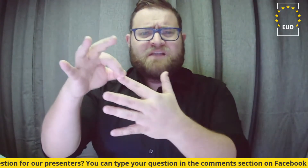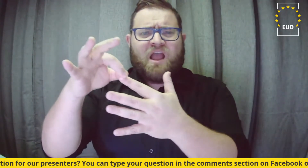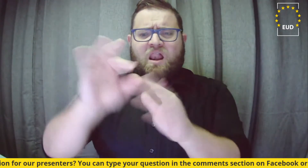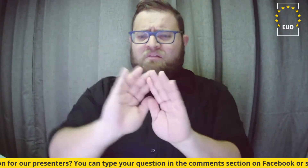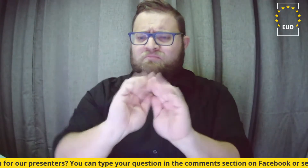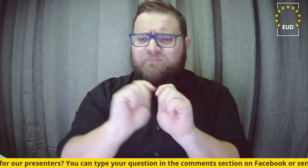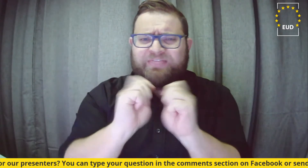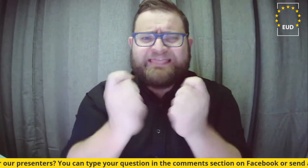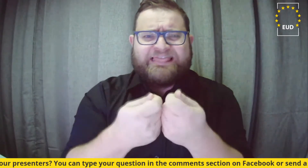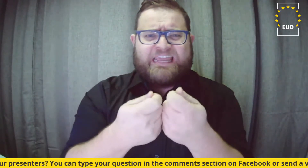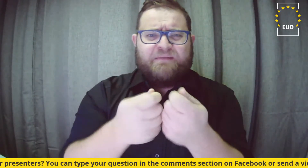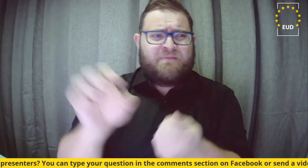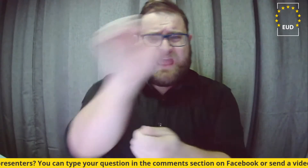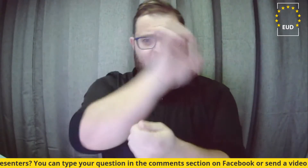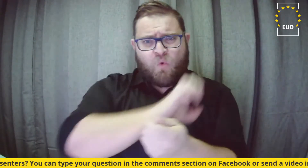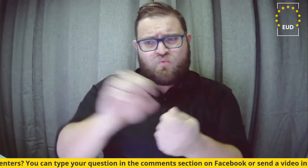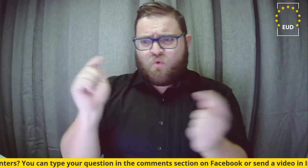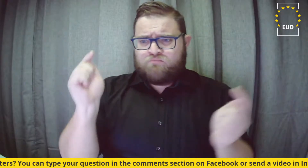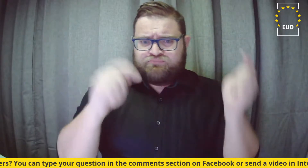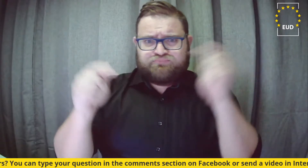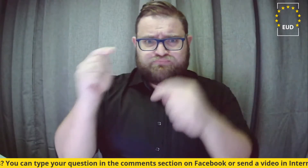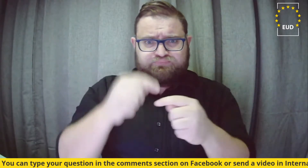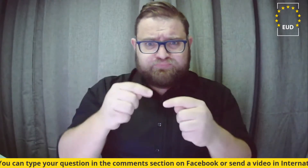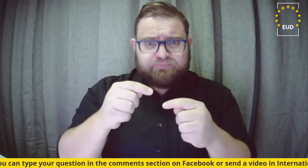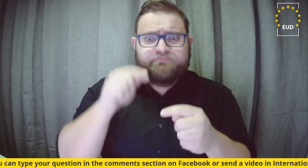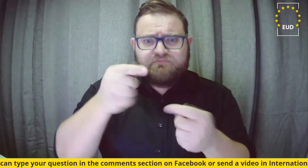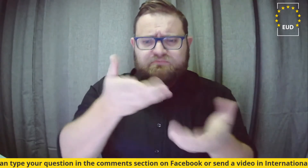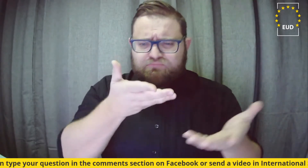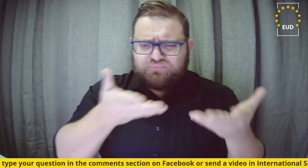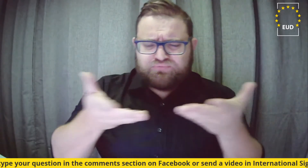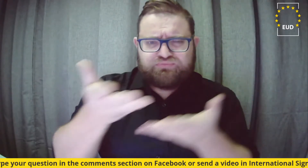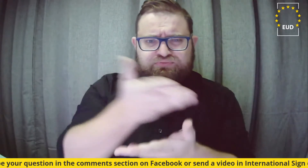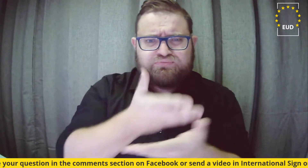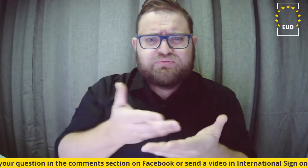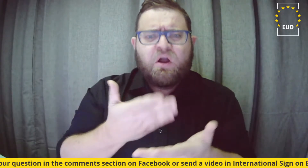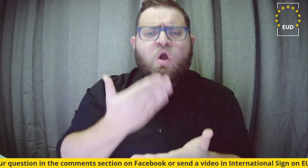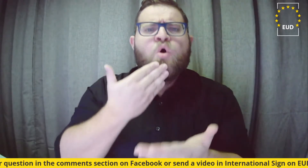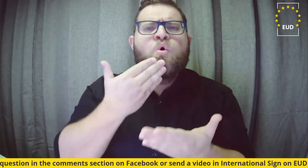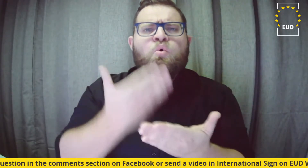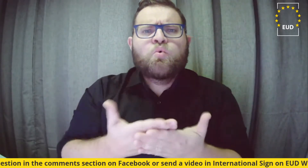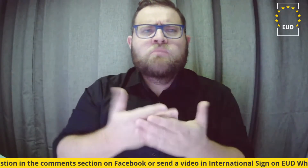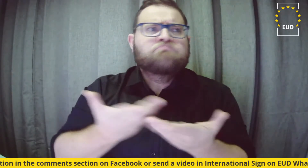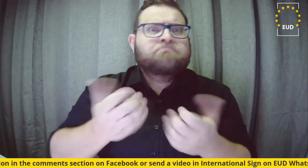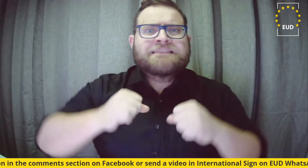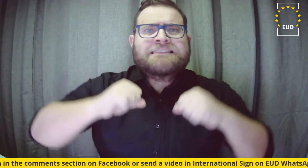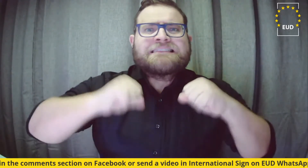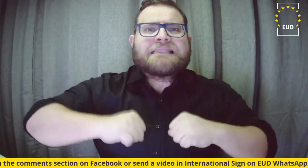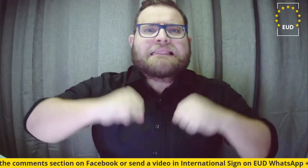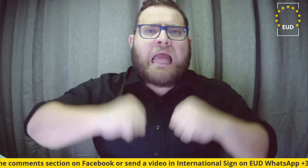the appearance of the interpreter and the backdrop. So I suggest that the EUD establishes a working group